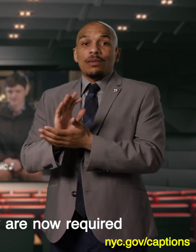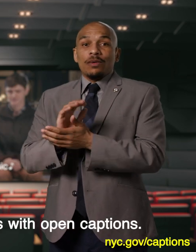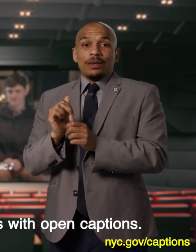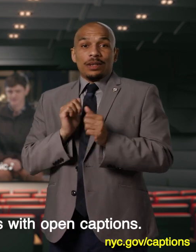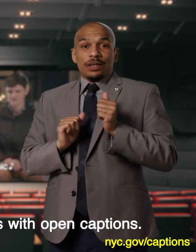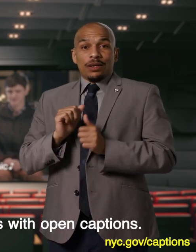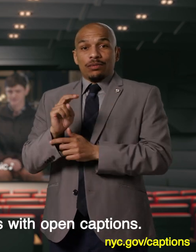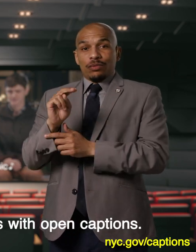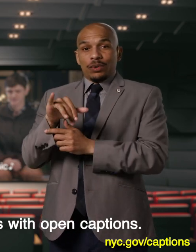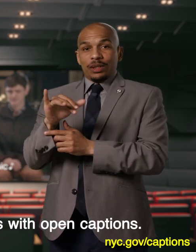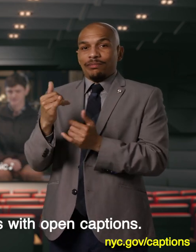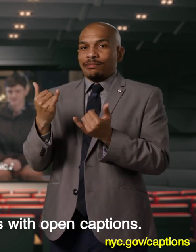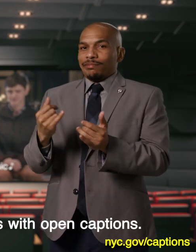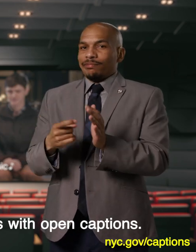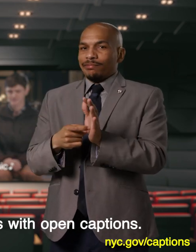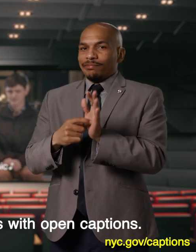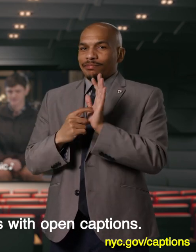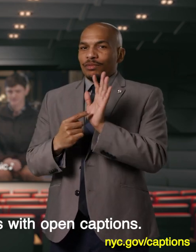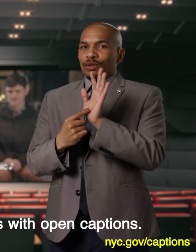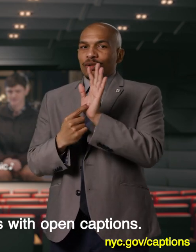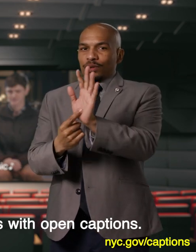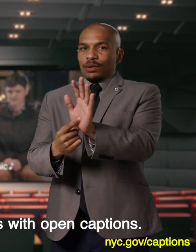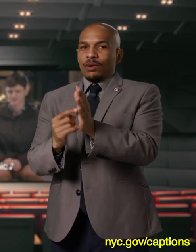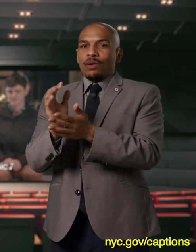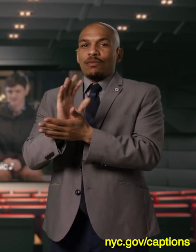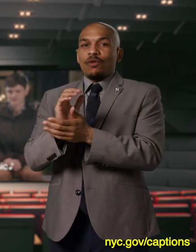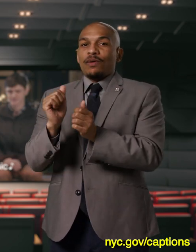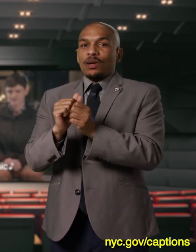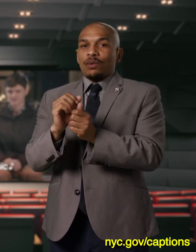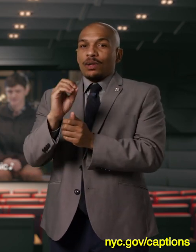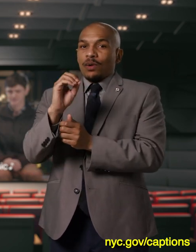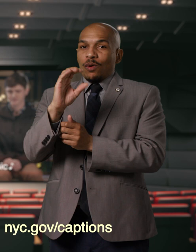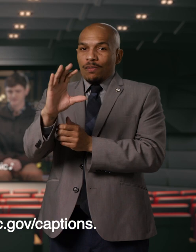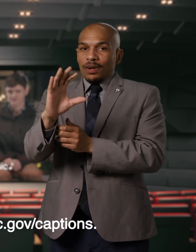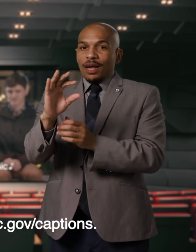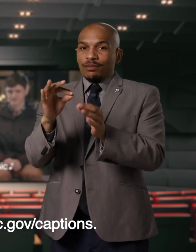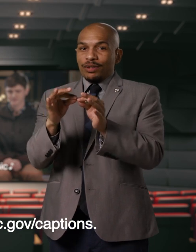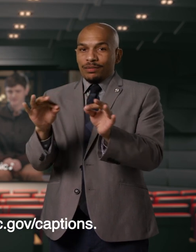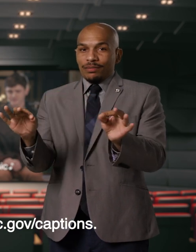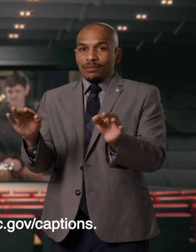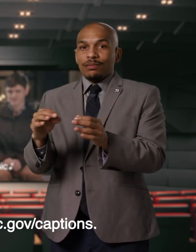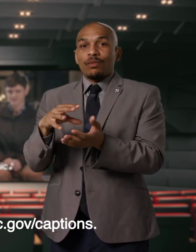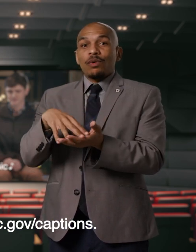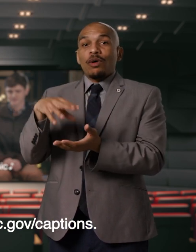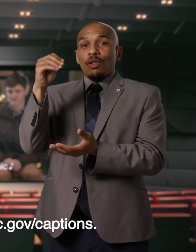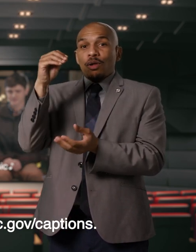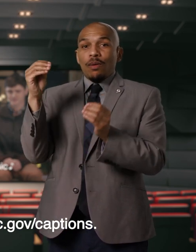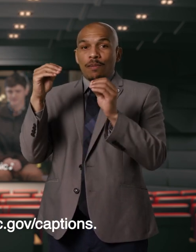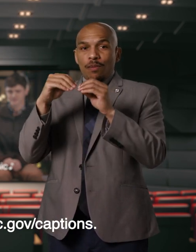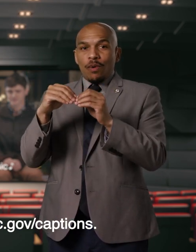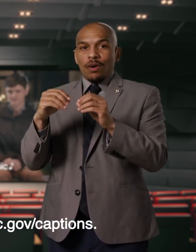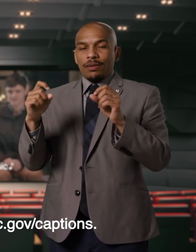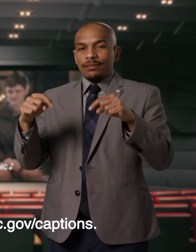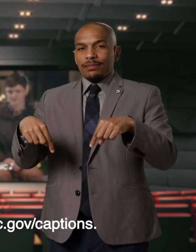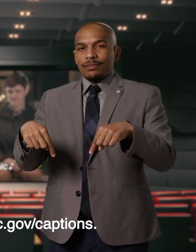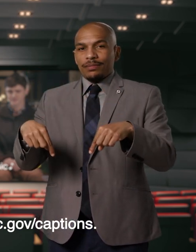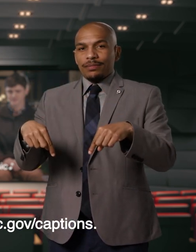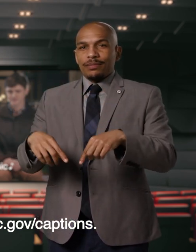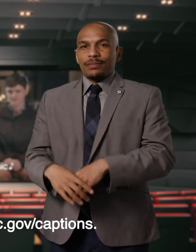of their movies with open captions. To learn more, visit nyc.gov/captions.